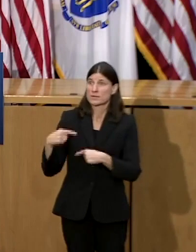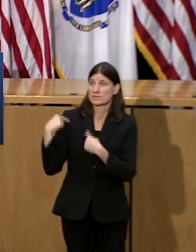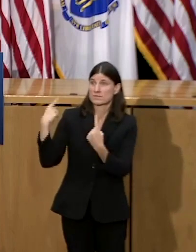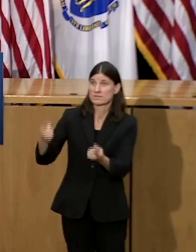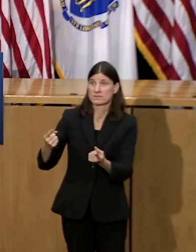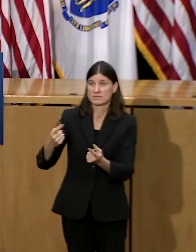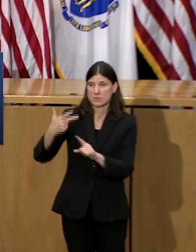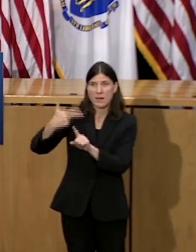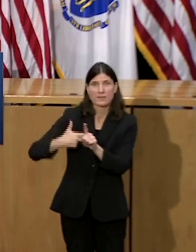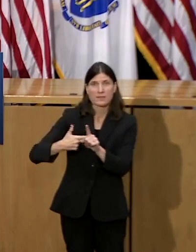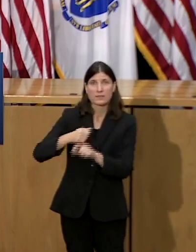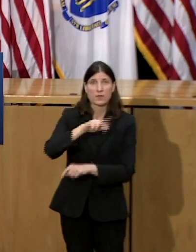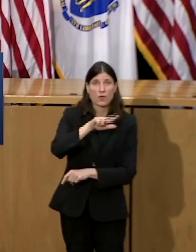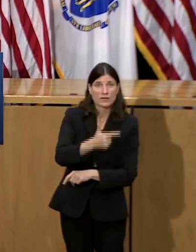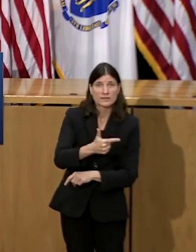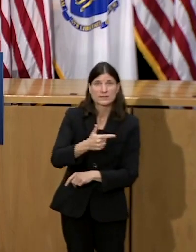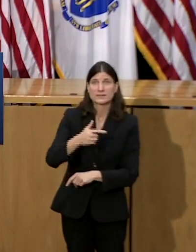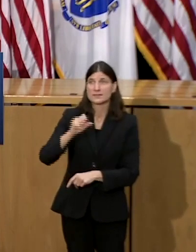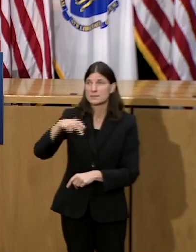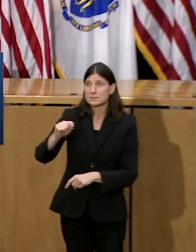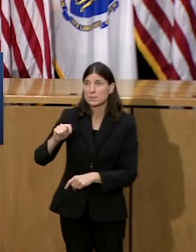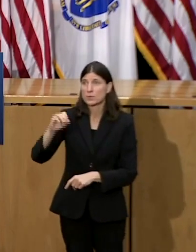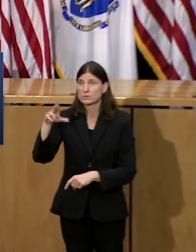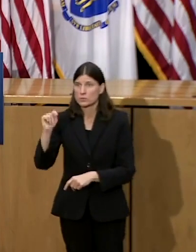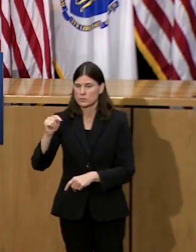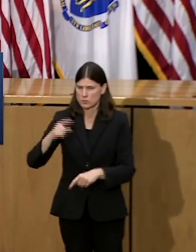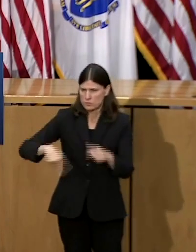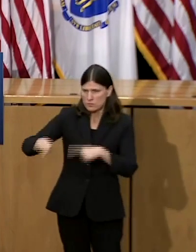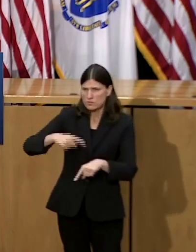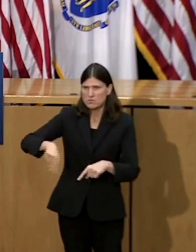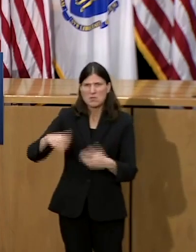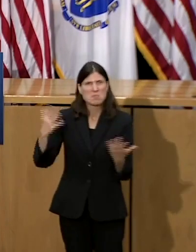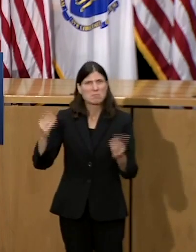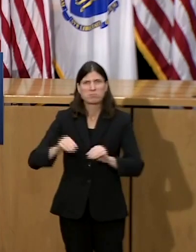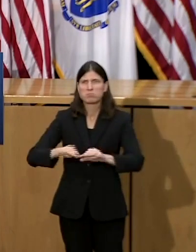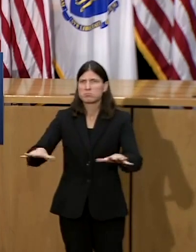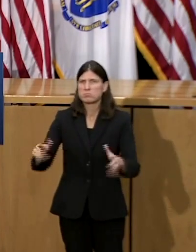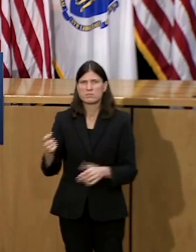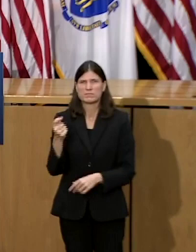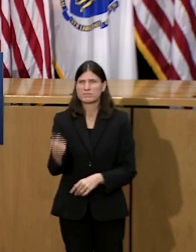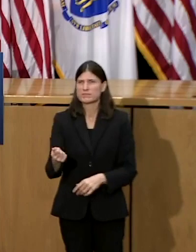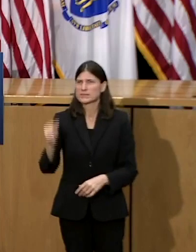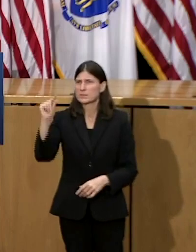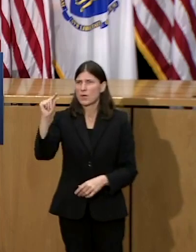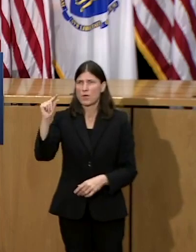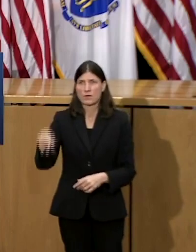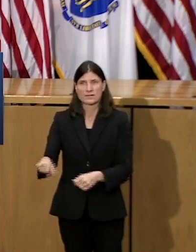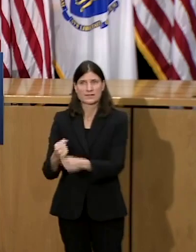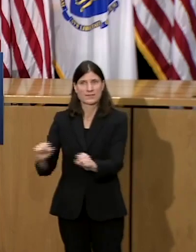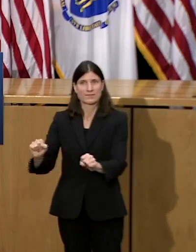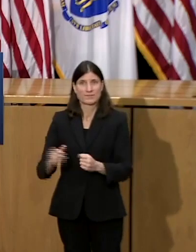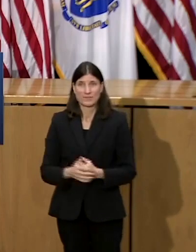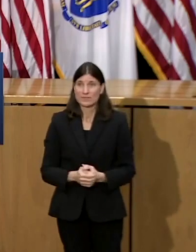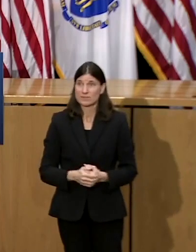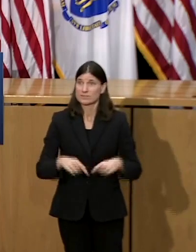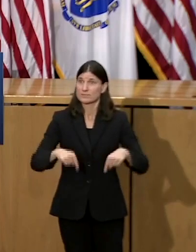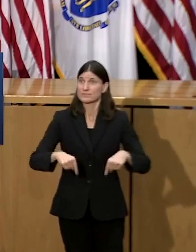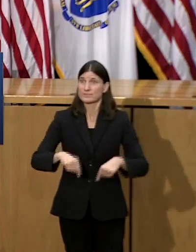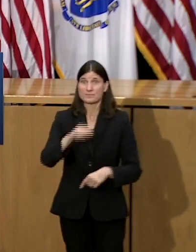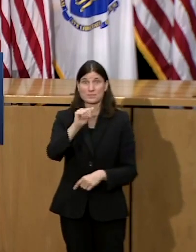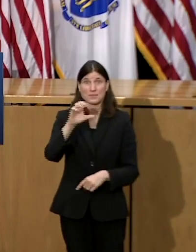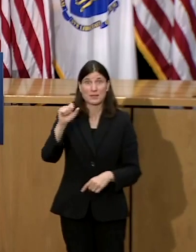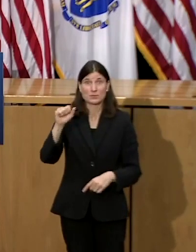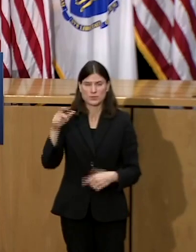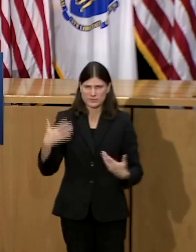in Massachusetts, in just about every community, with the safety measures we've put in place and our local colleagues